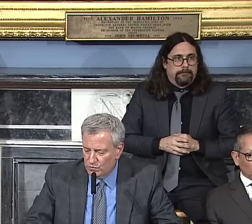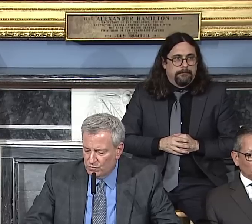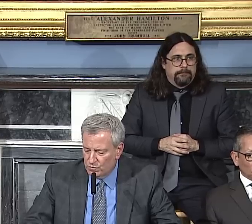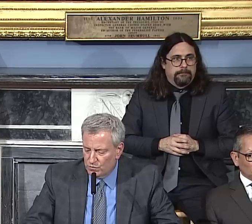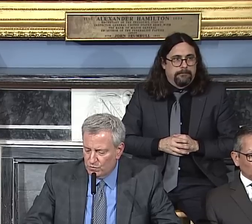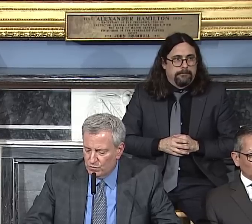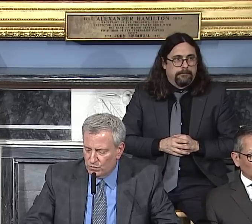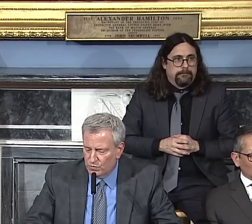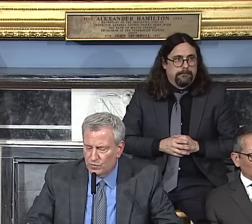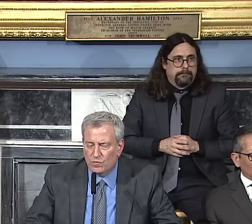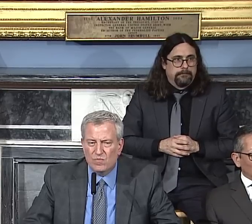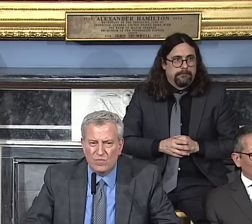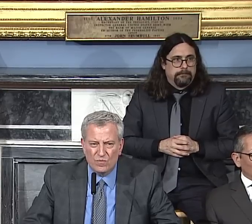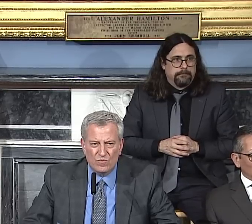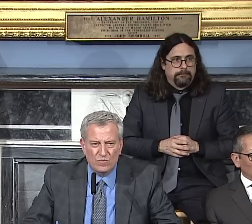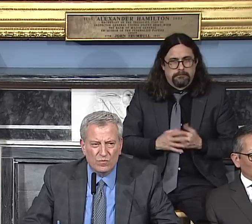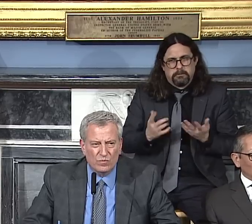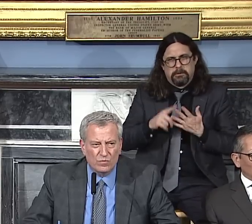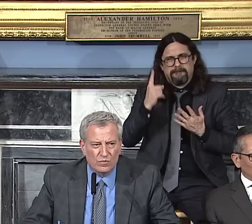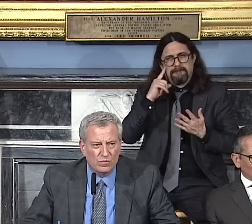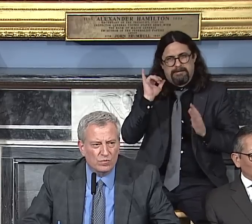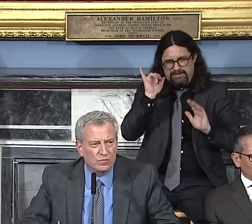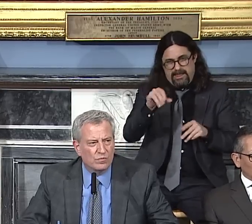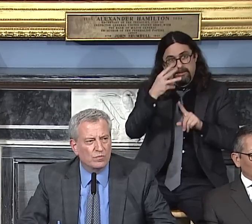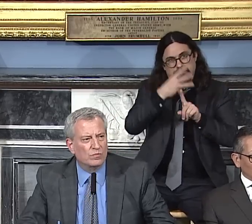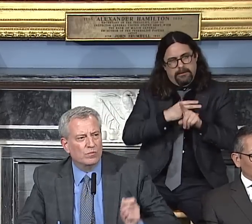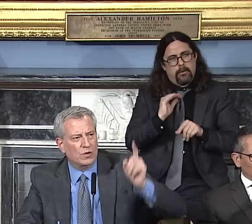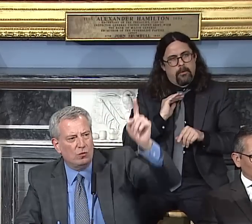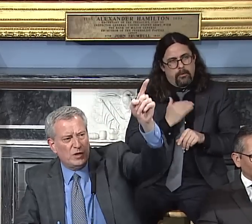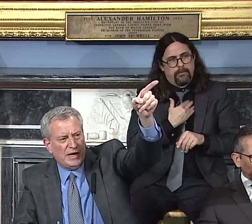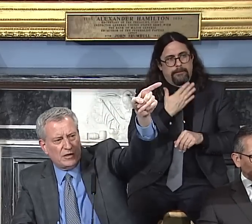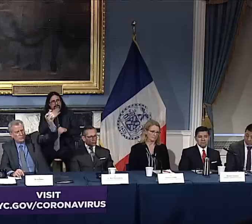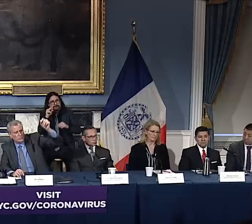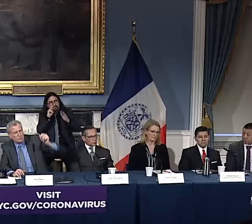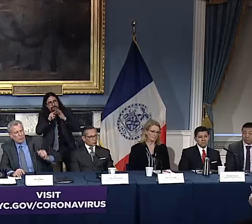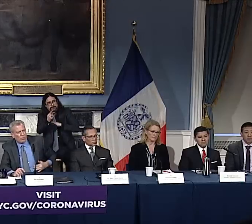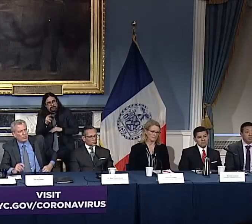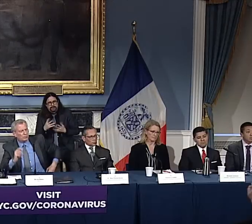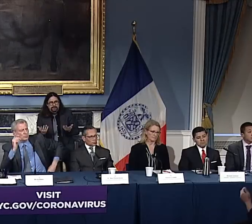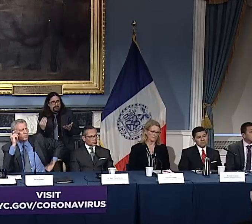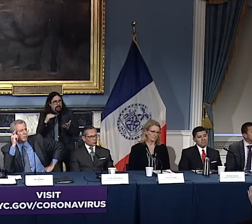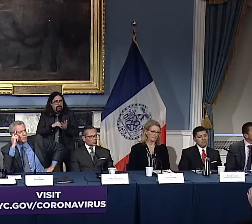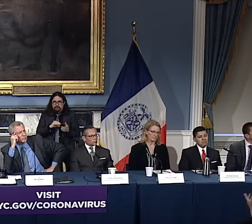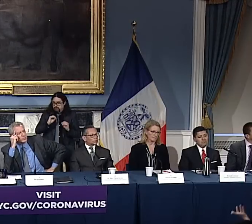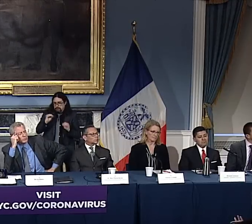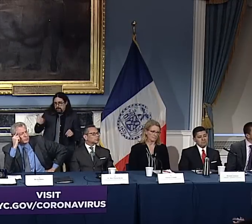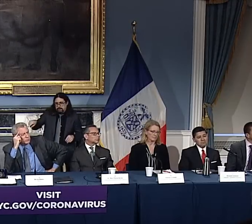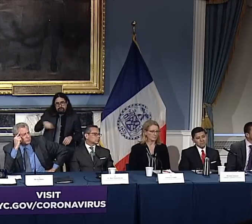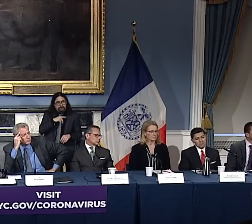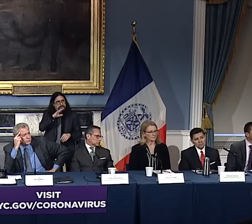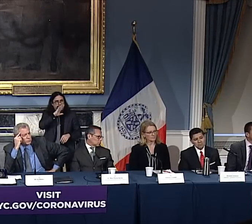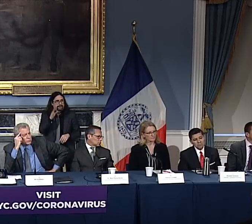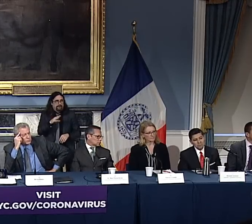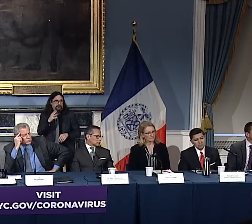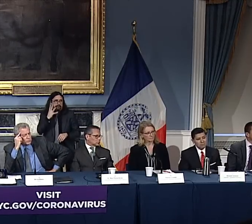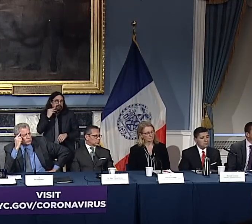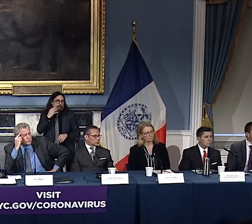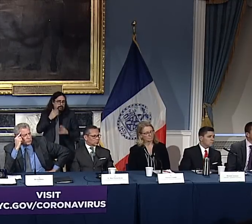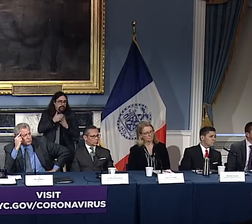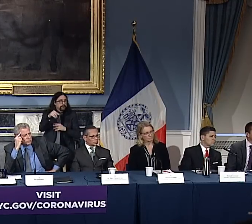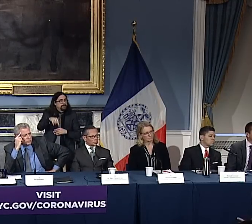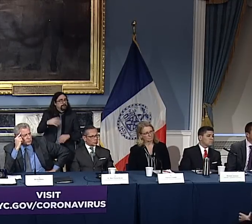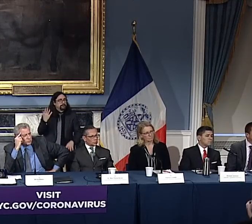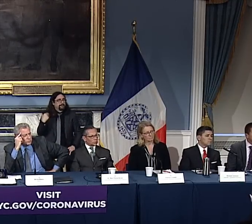estimate, is the fact that none of us have ever been exposed to it before. Way back. Mr. Mayor, regarding the large group gatherings, I